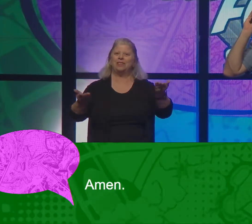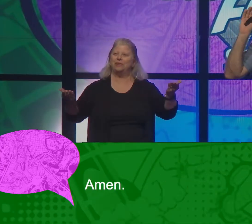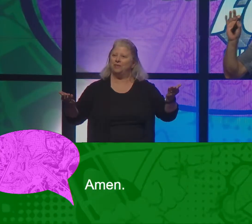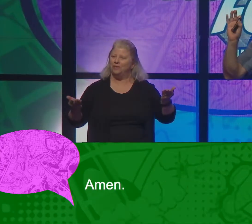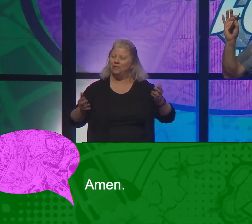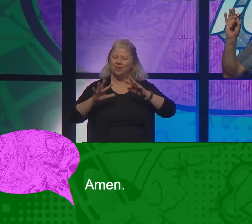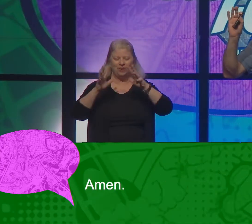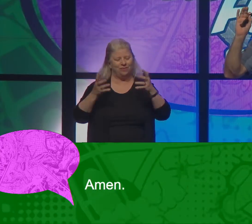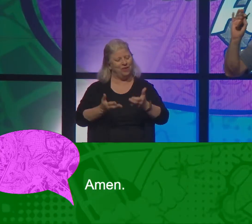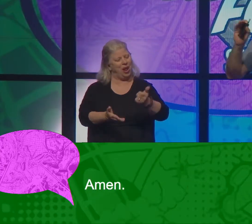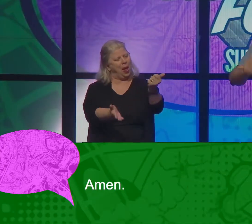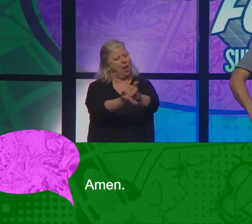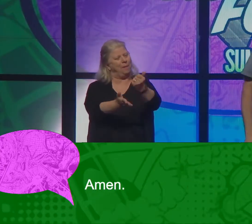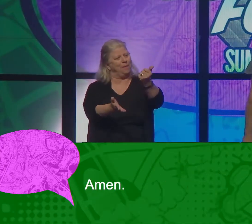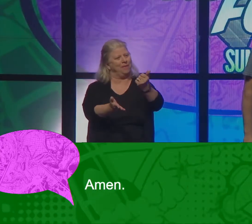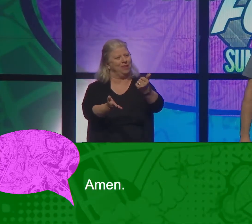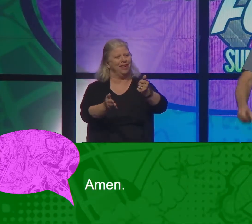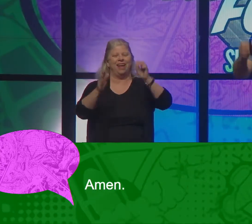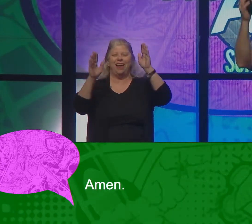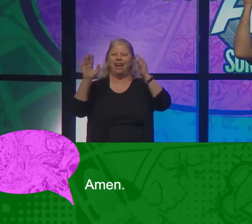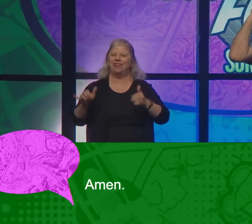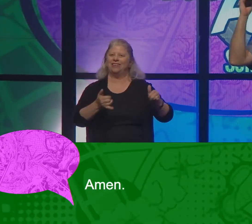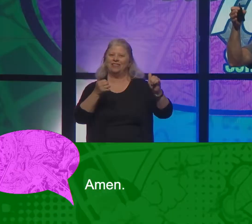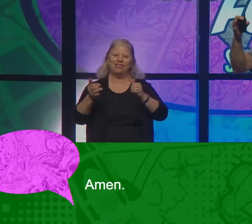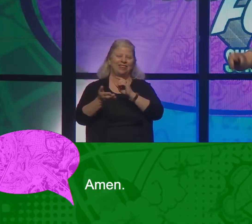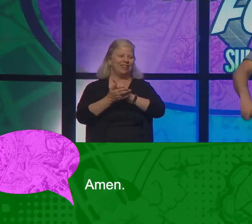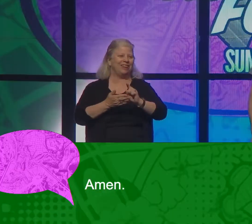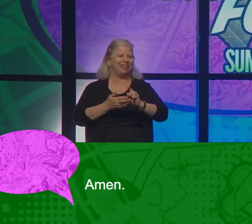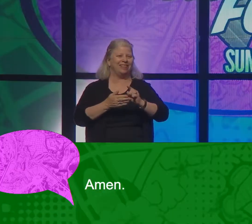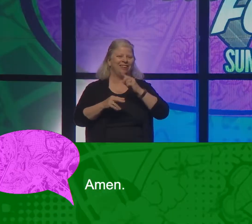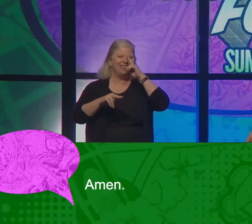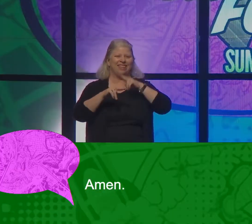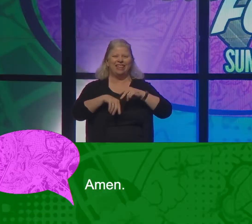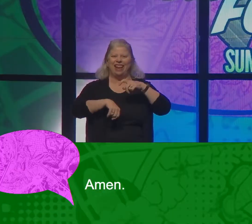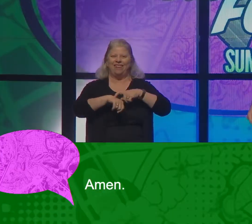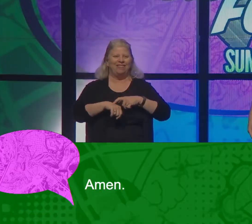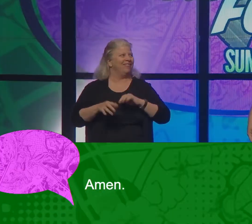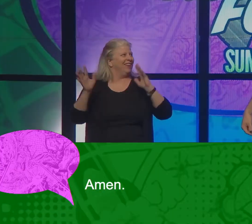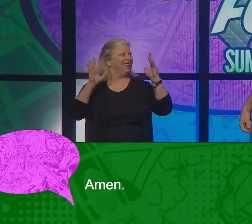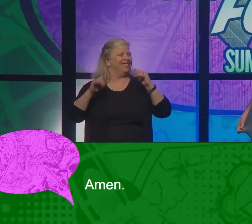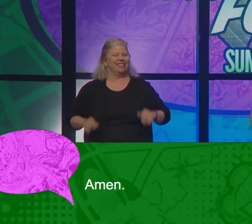Amen. Amen. Have an awesome week. Have an awesome time at Summer Bash.